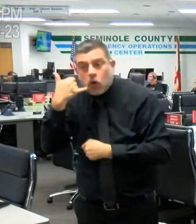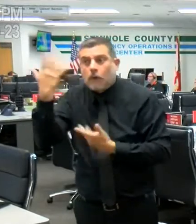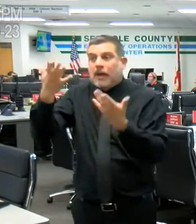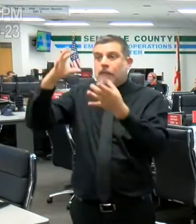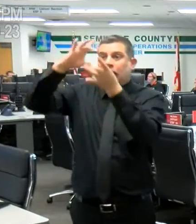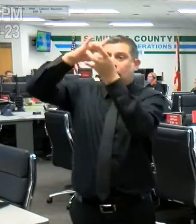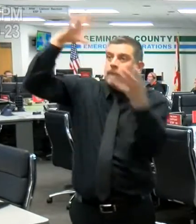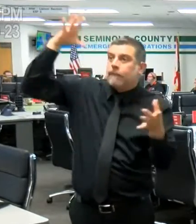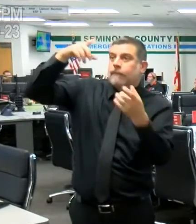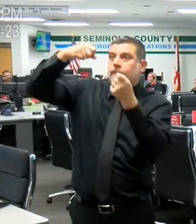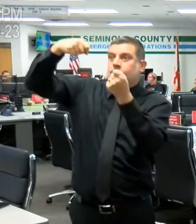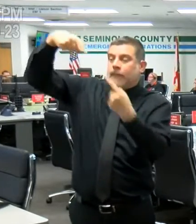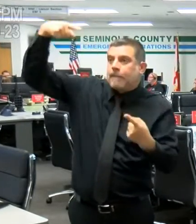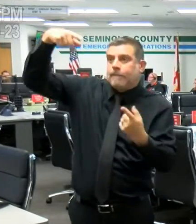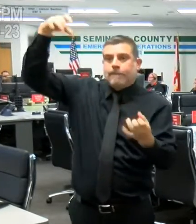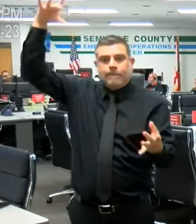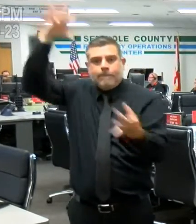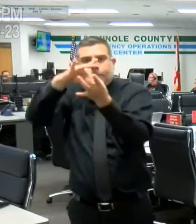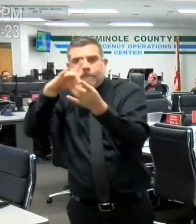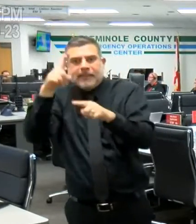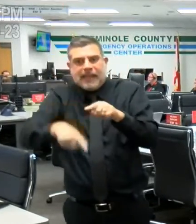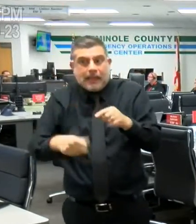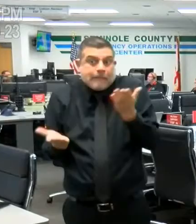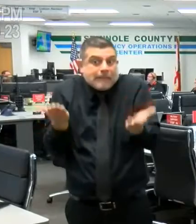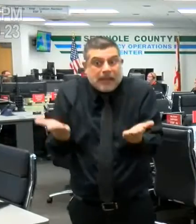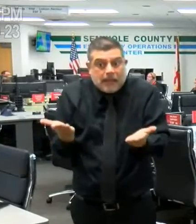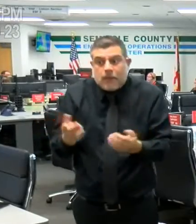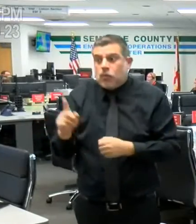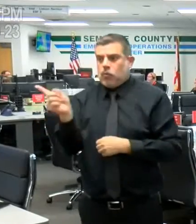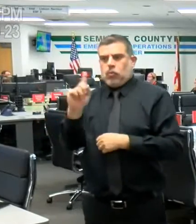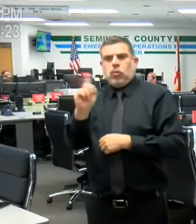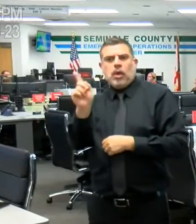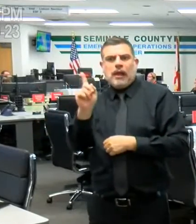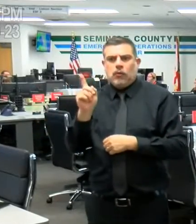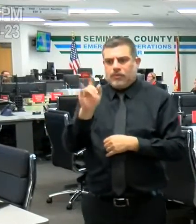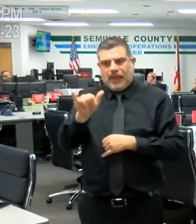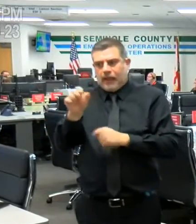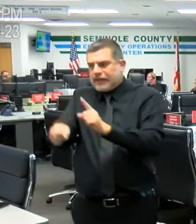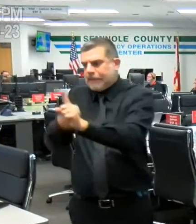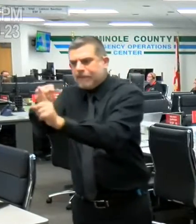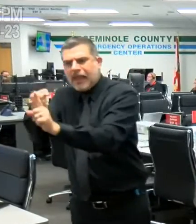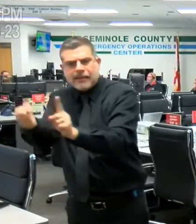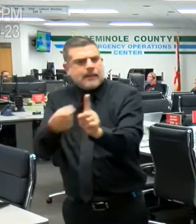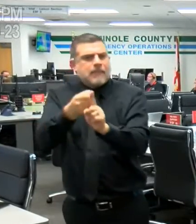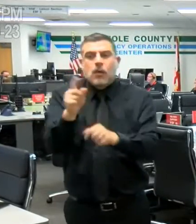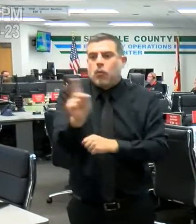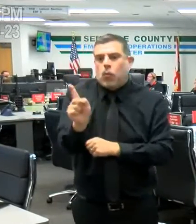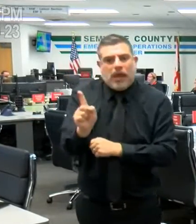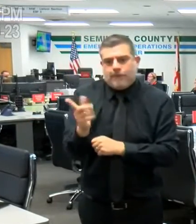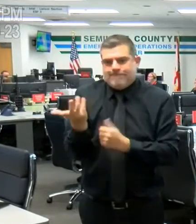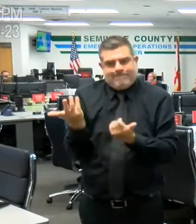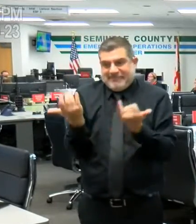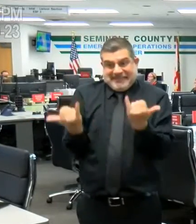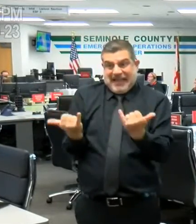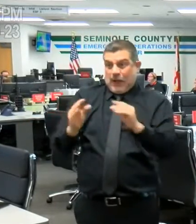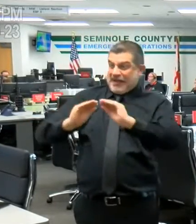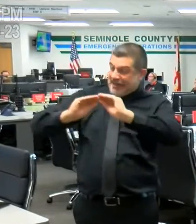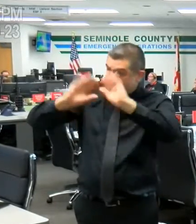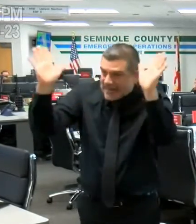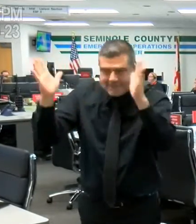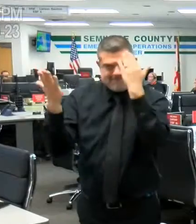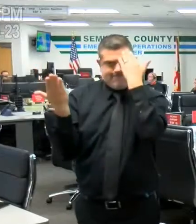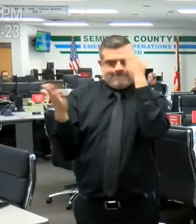tower. Again, where those squall lines line up is really unclear, of course. So we want to be